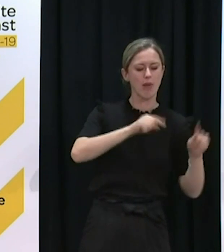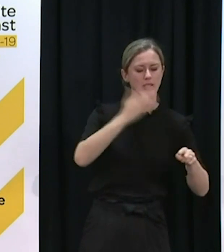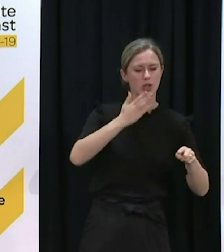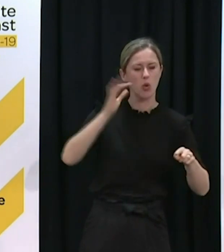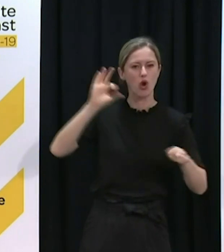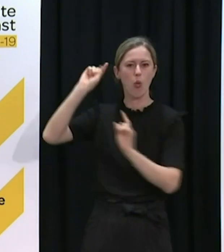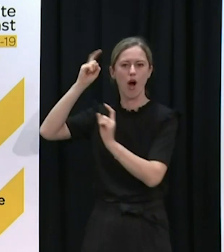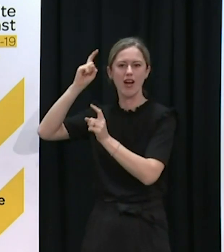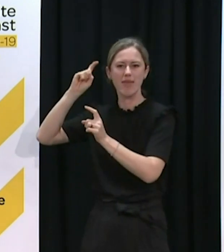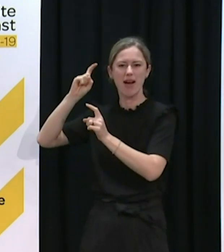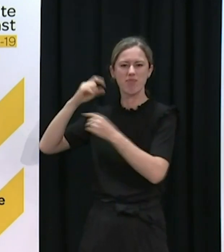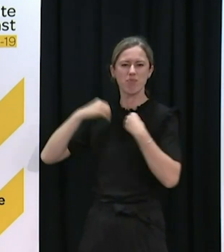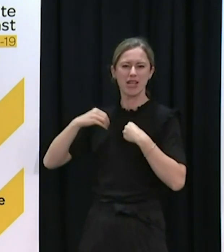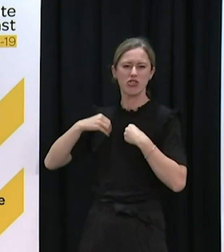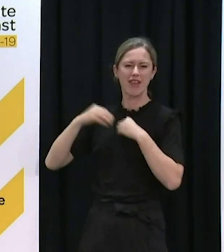school